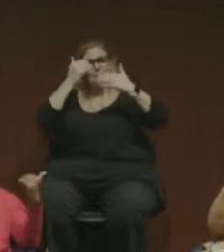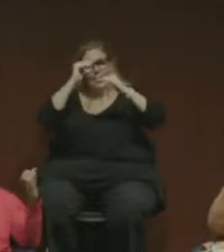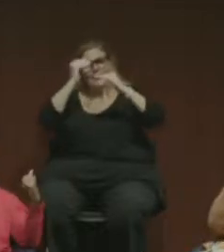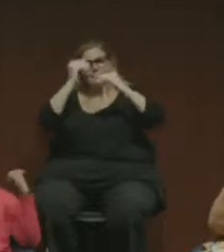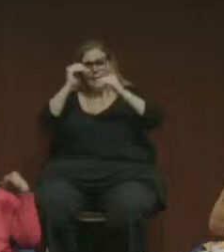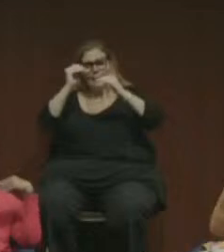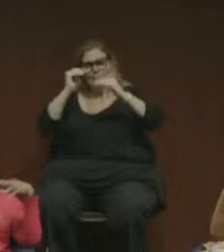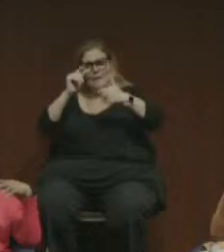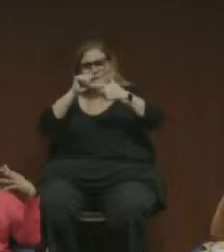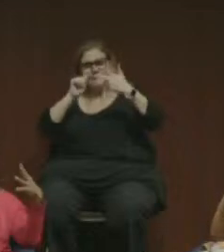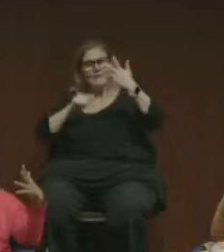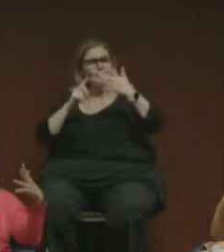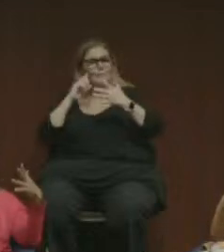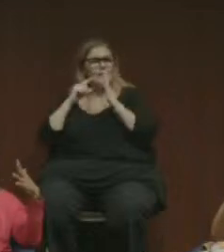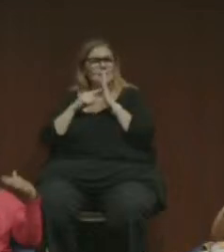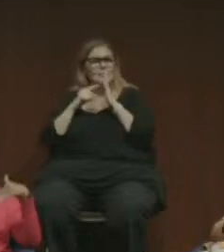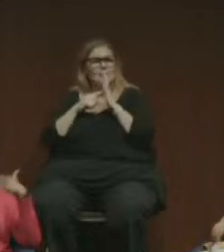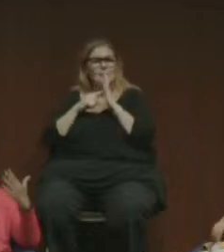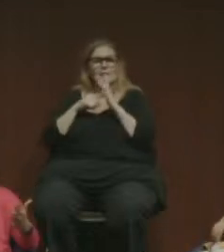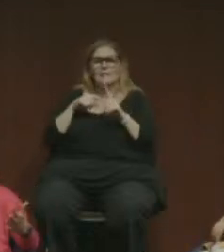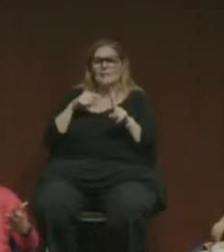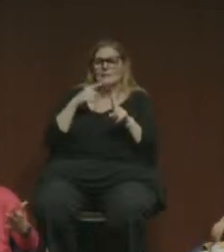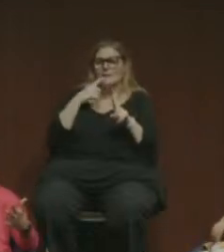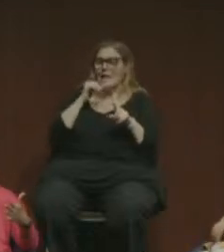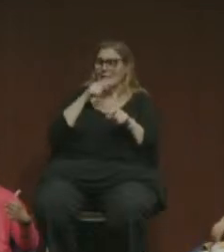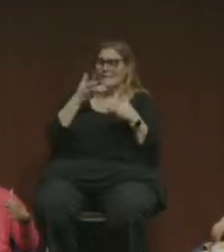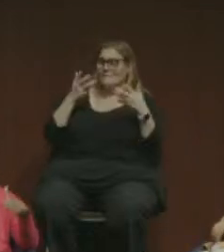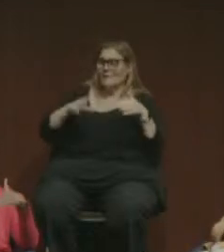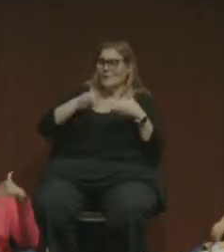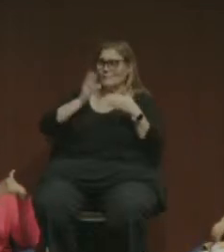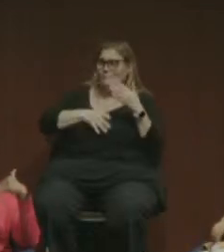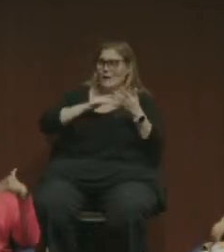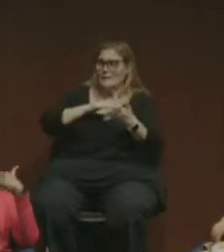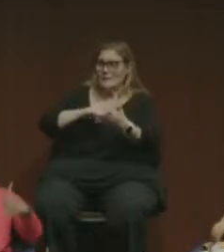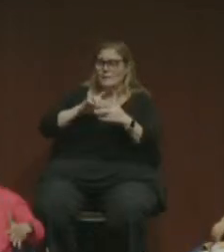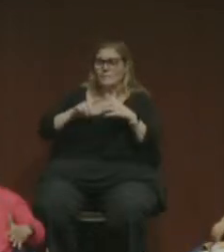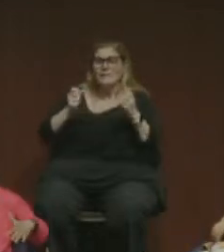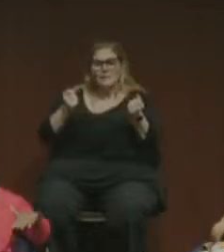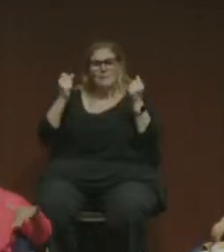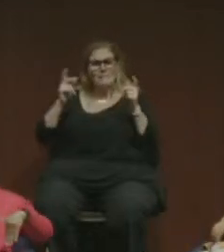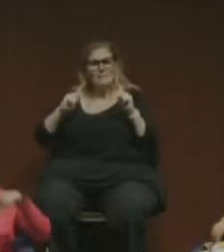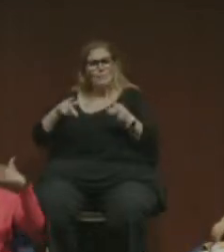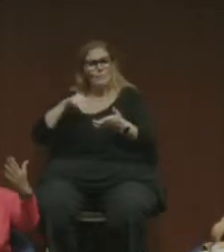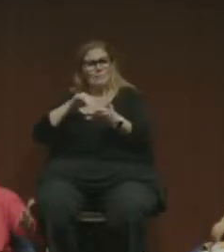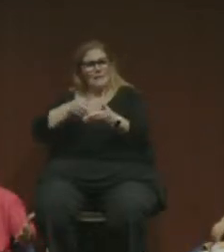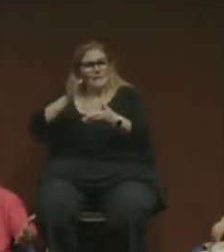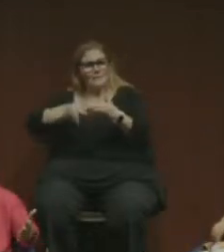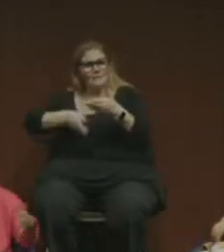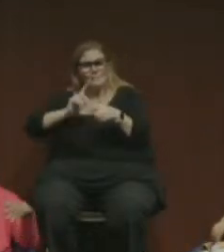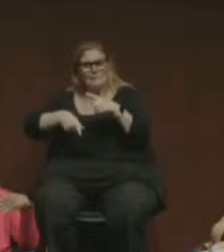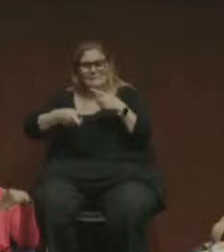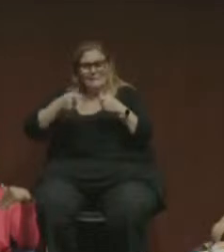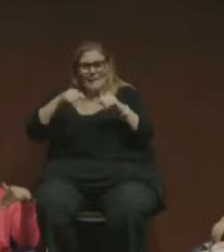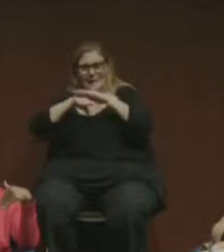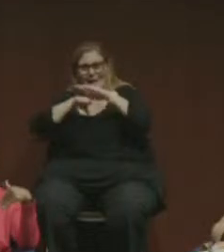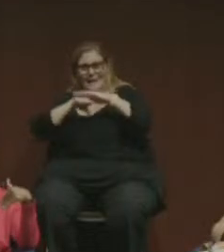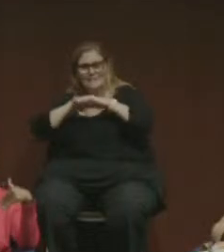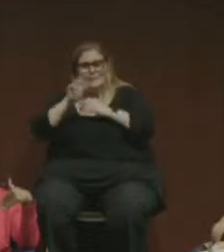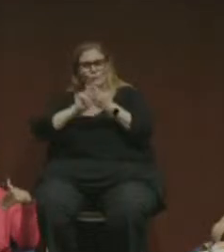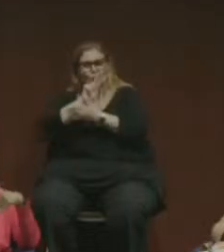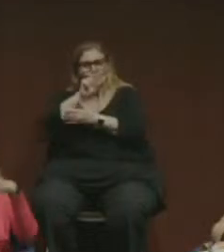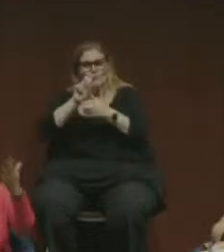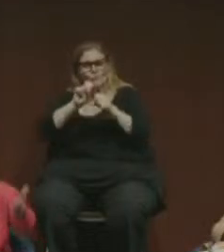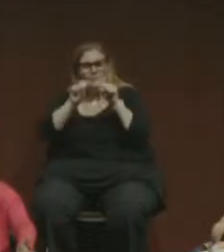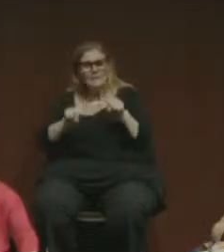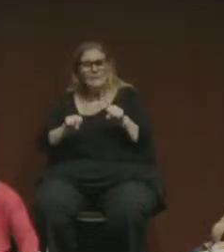you even hear the examples of Preta, who says, I didn't finish my studies, but there's also a lot of people who finish their studies and then can't get access to the university